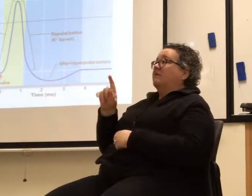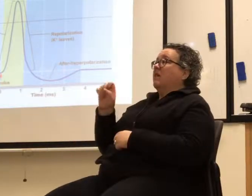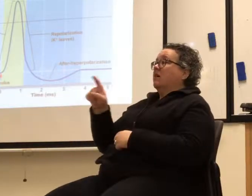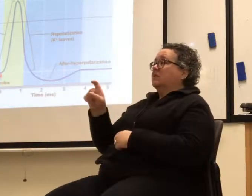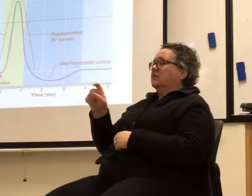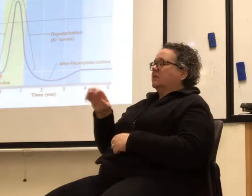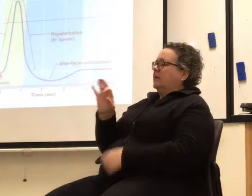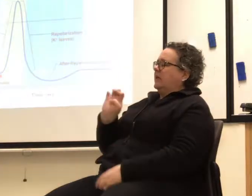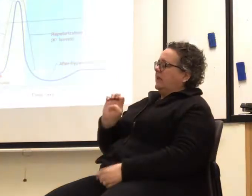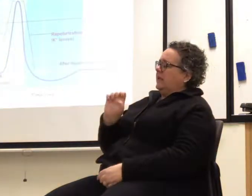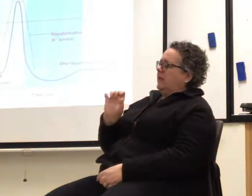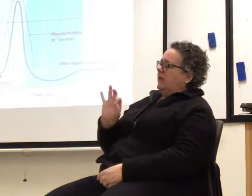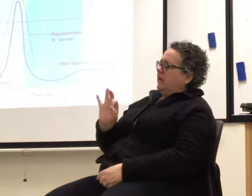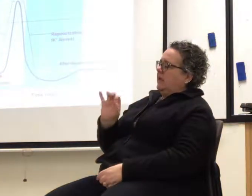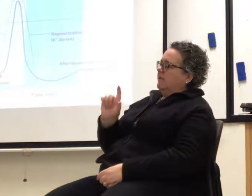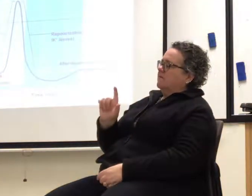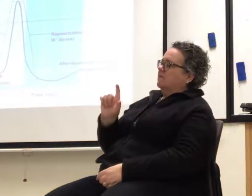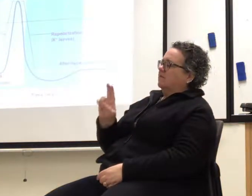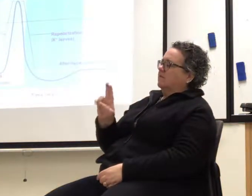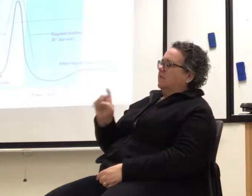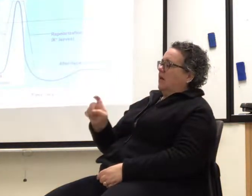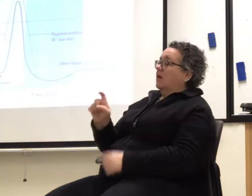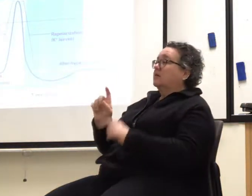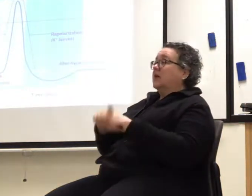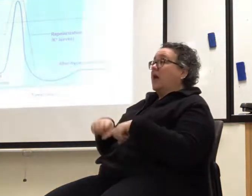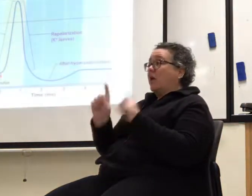sodium channels are in their rest state.